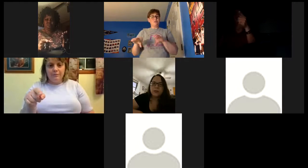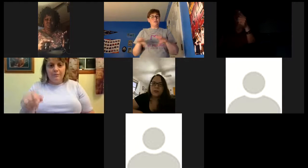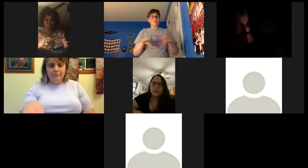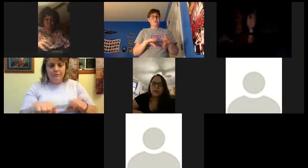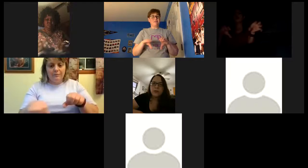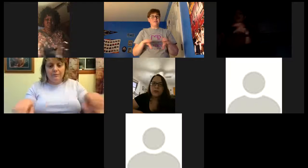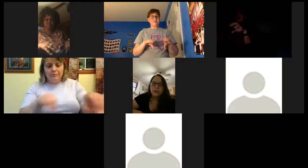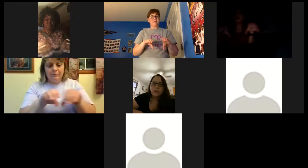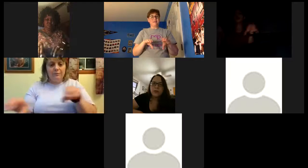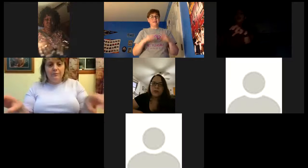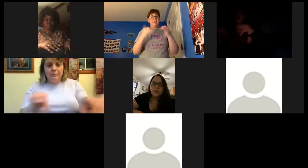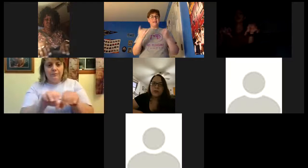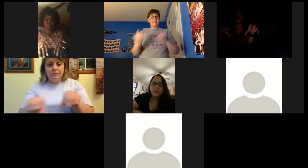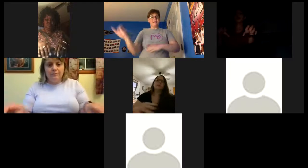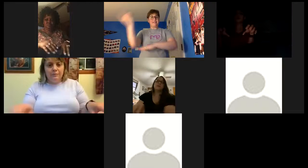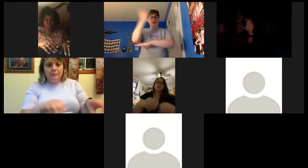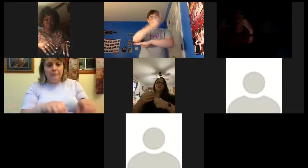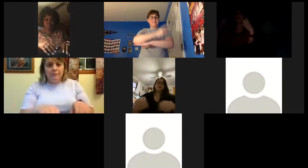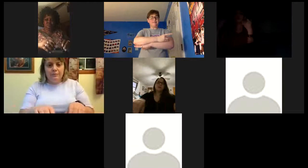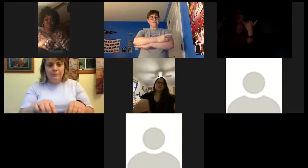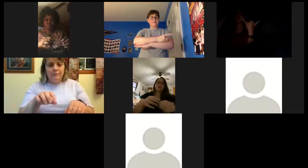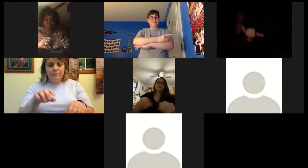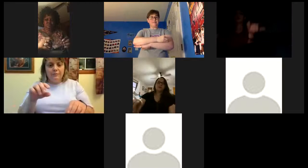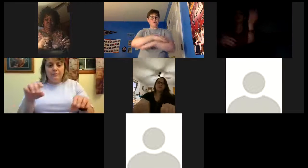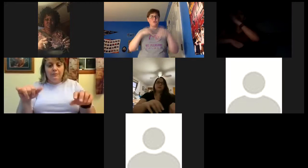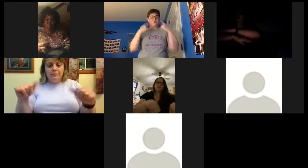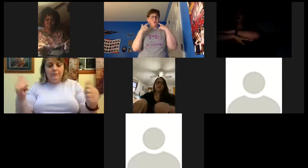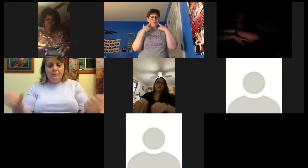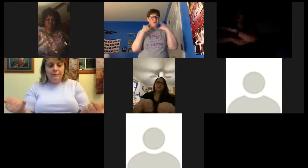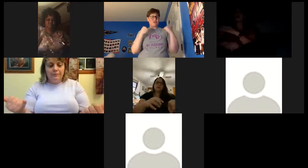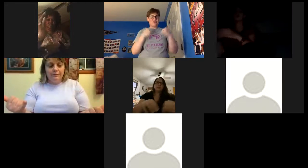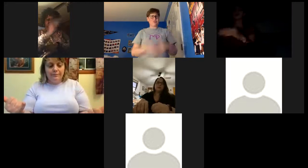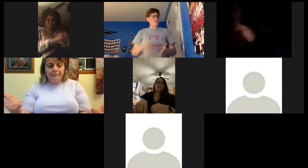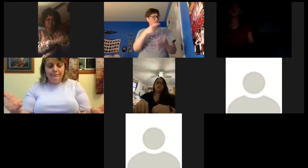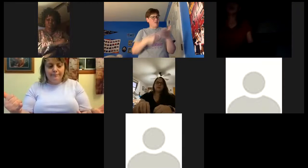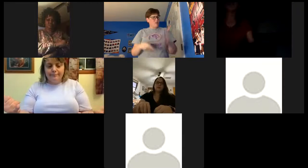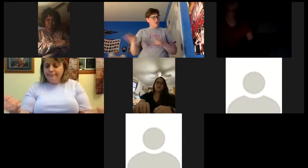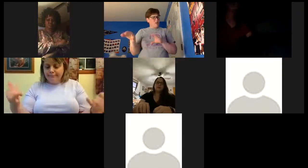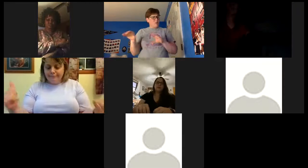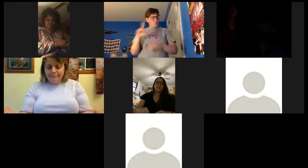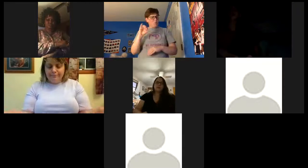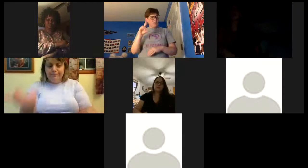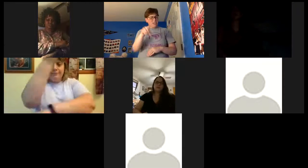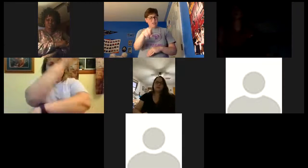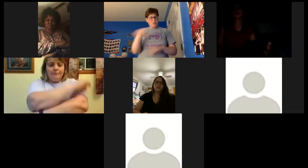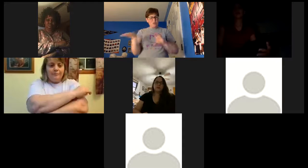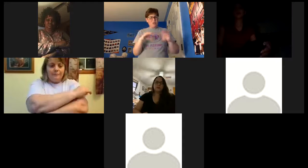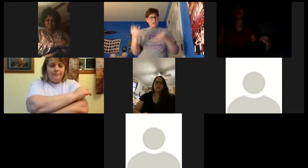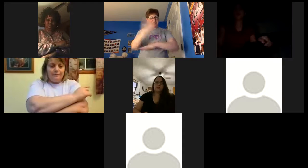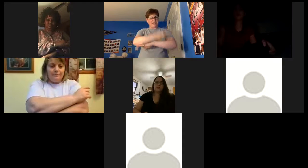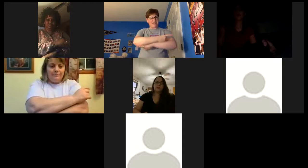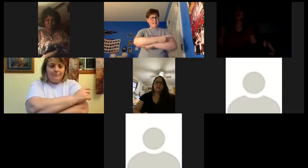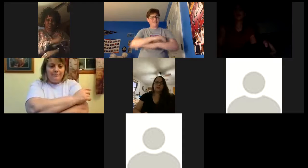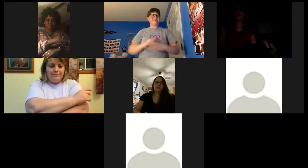do, and then today. And of course, you want a little question on your face, you know, what did you